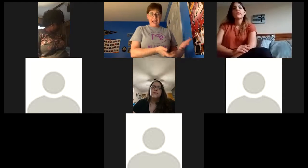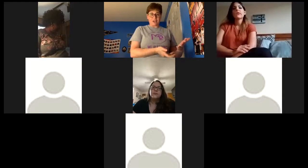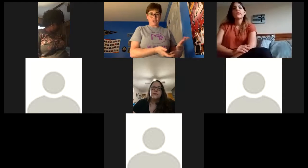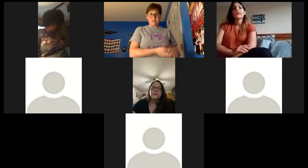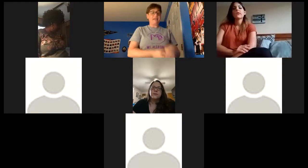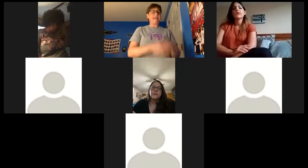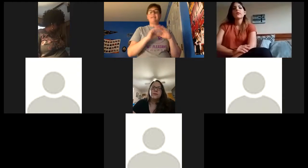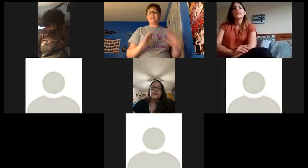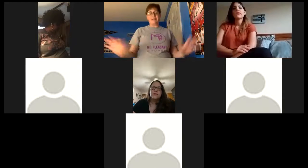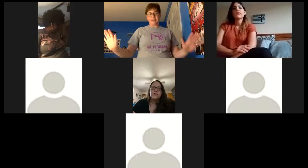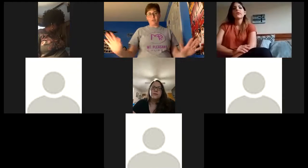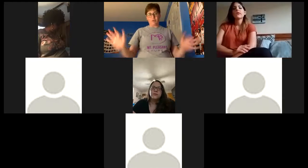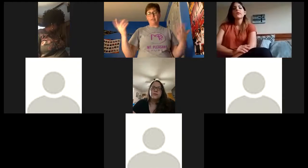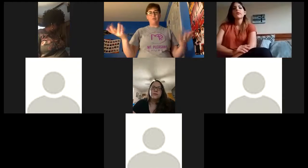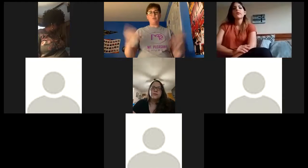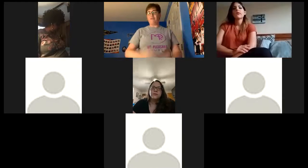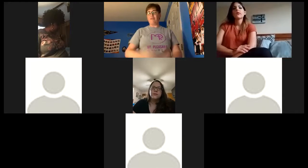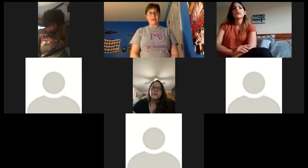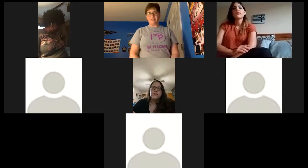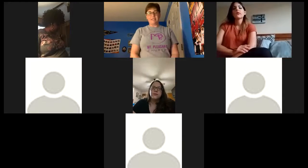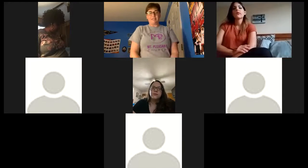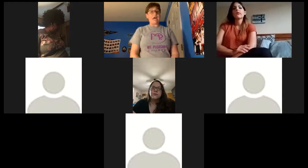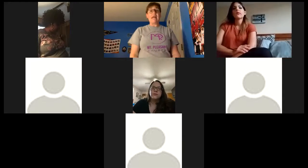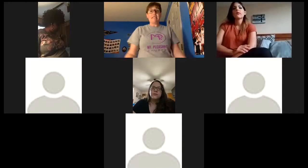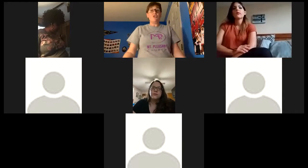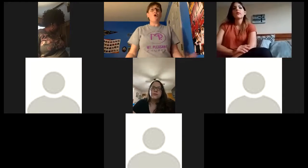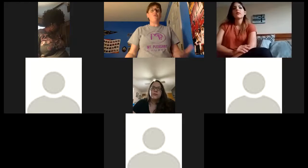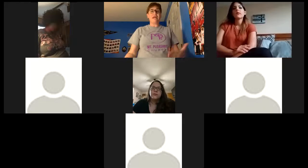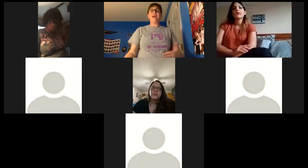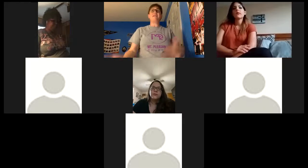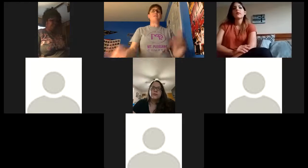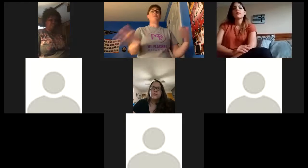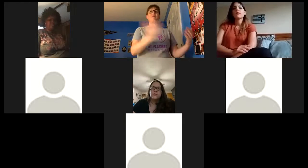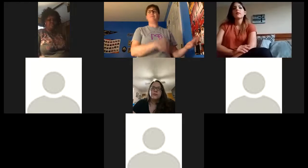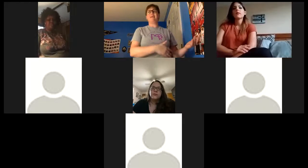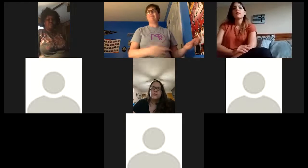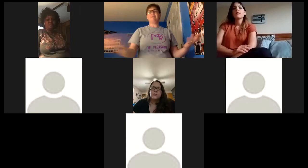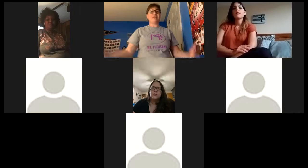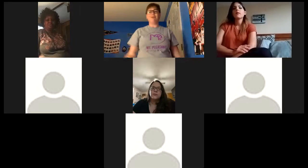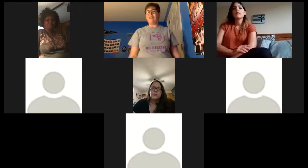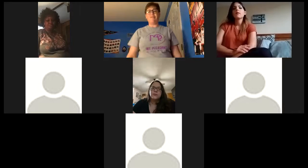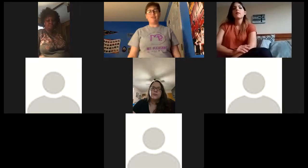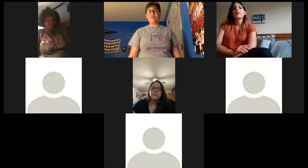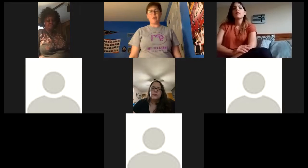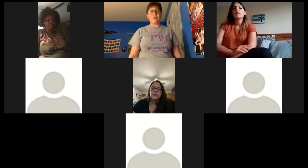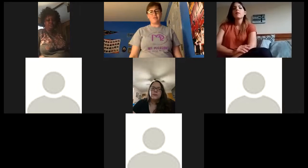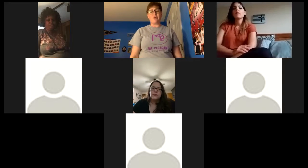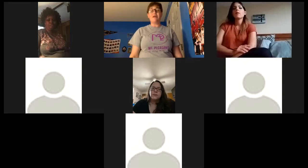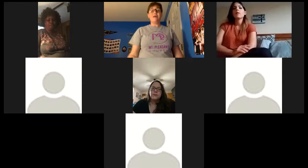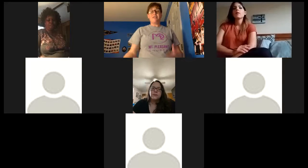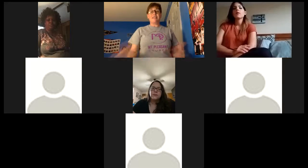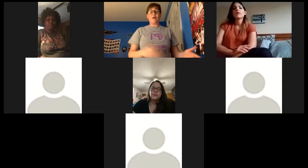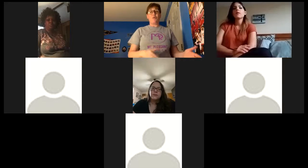imply action, it is not the end of the world. It will be fine. I didn't know that until probably, I don't know, 5 years ago or